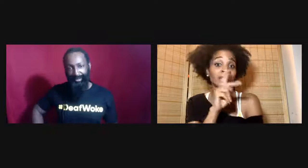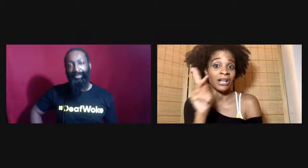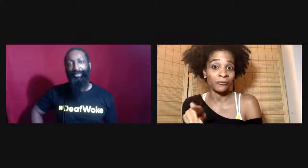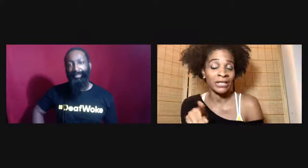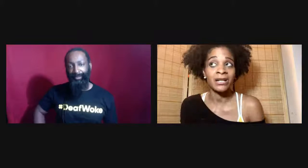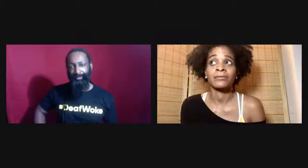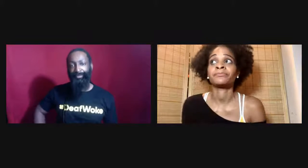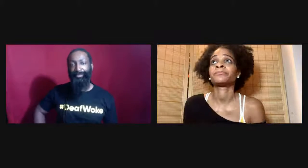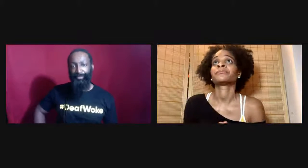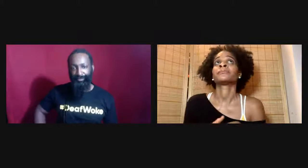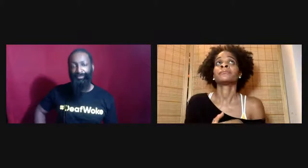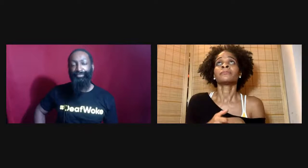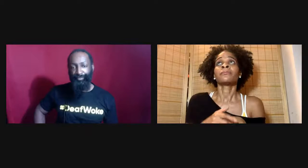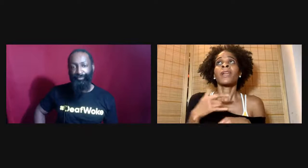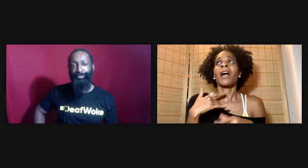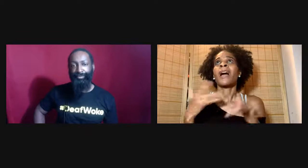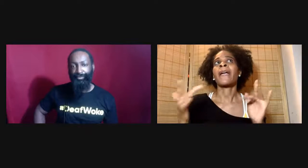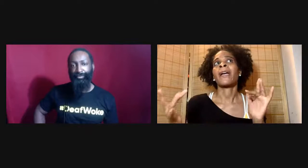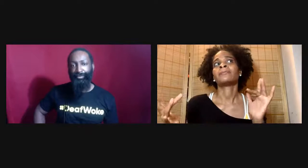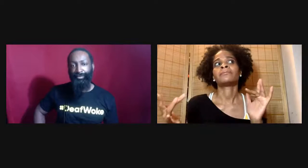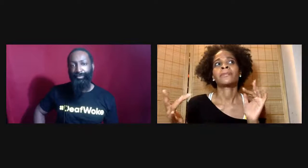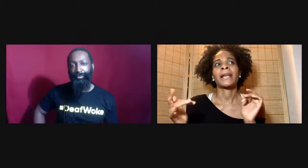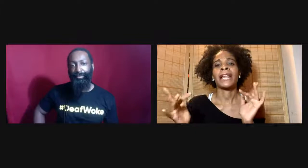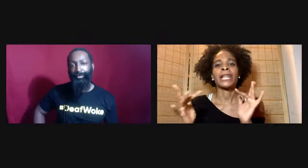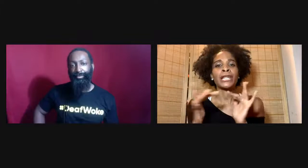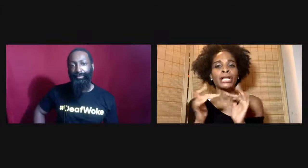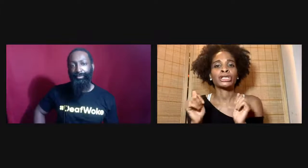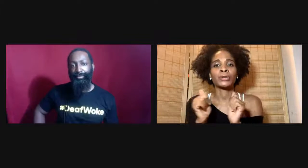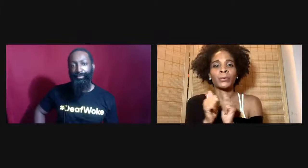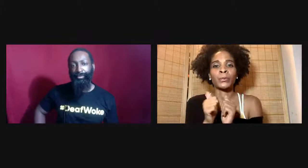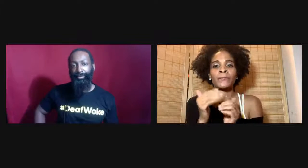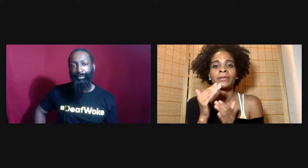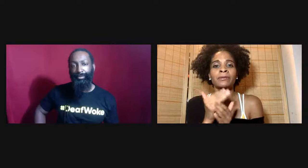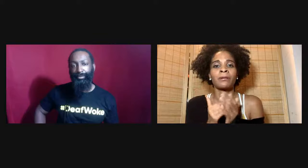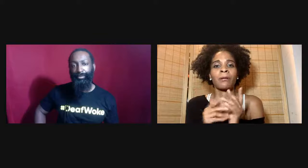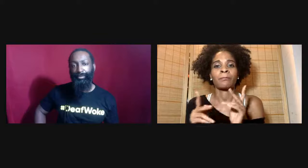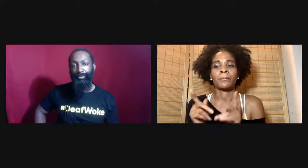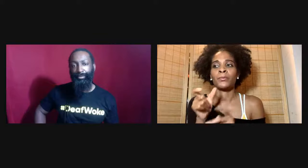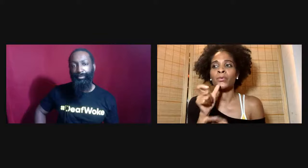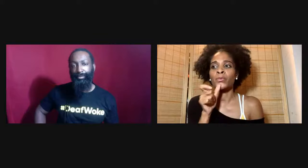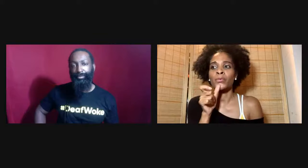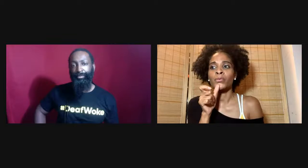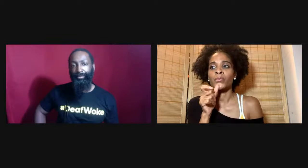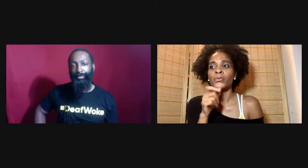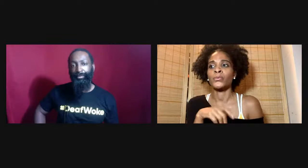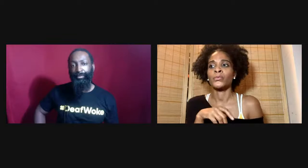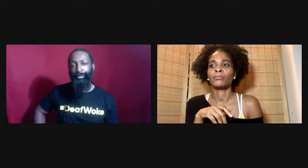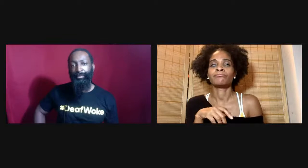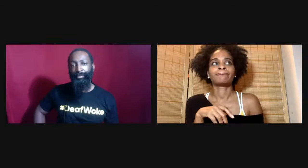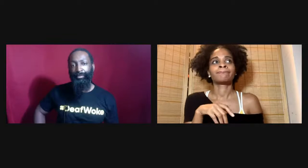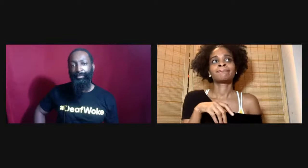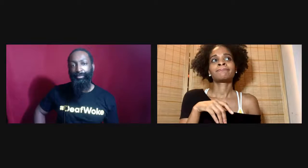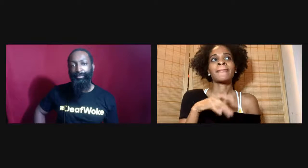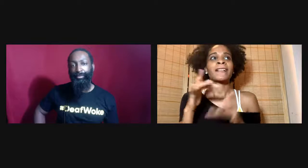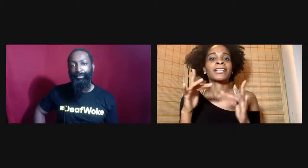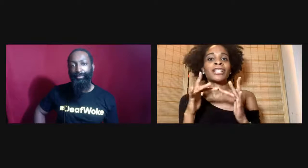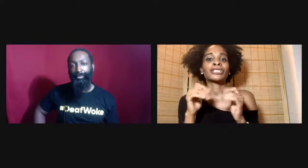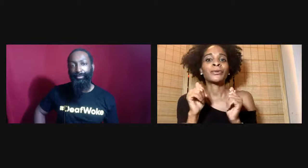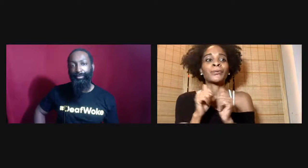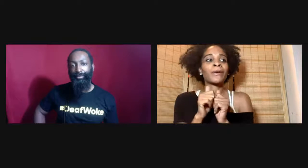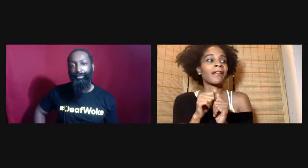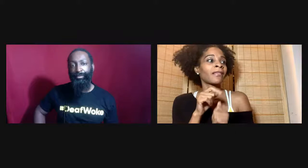background. It was in Philadelphia. That's where the set was, and they got in touch with